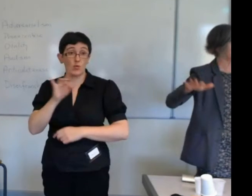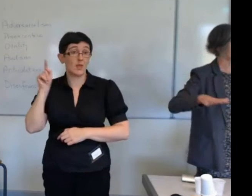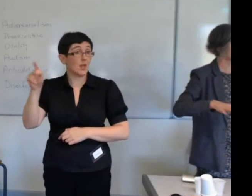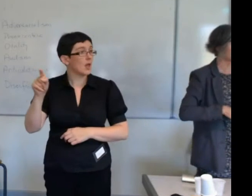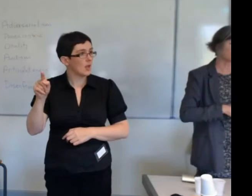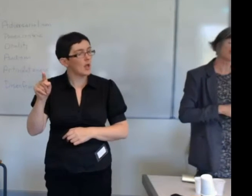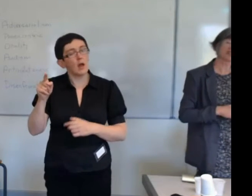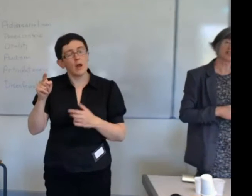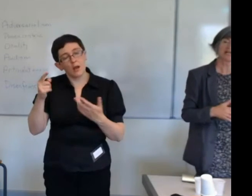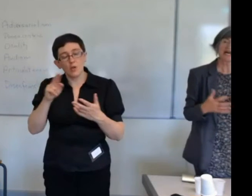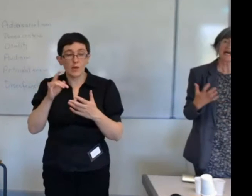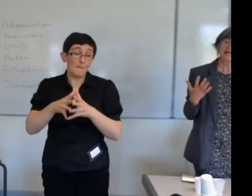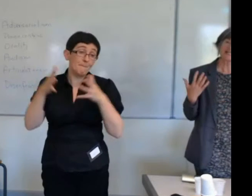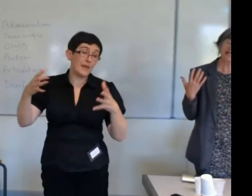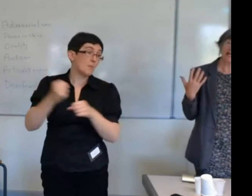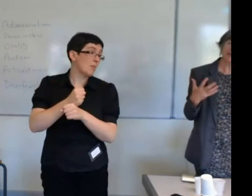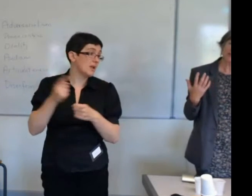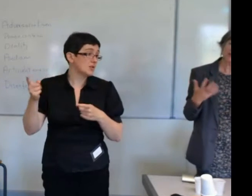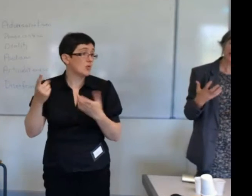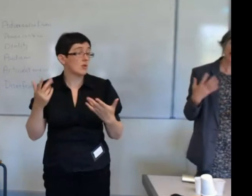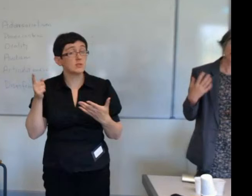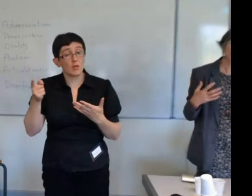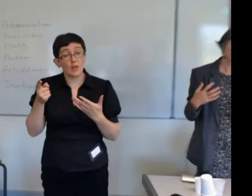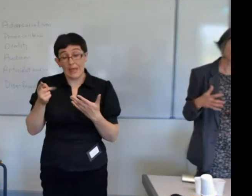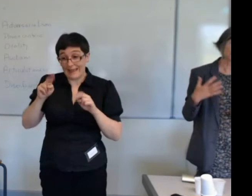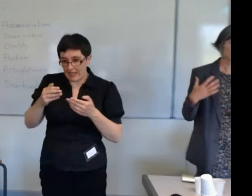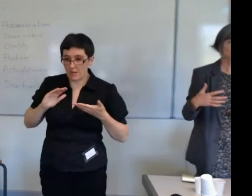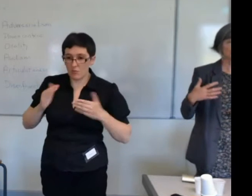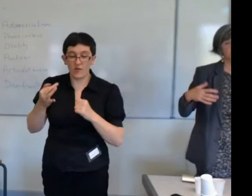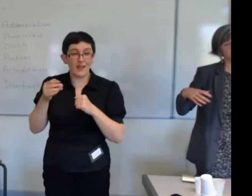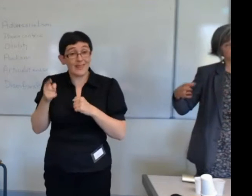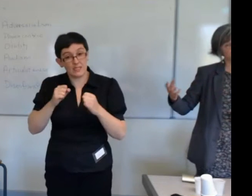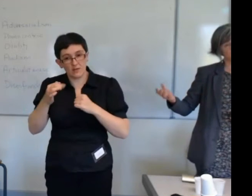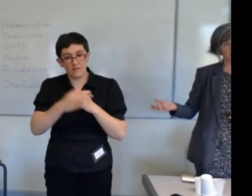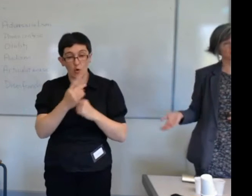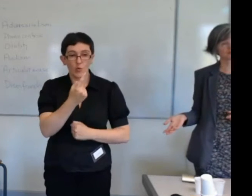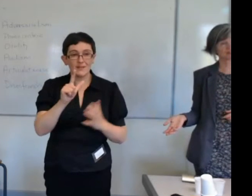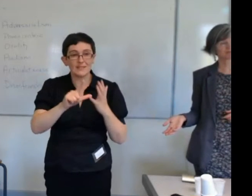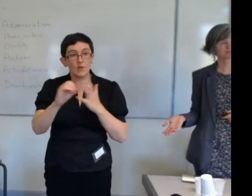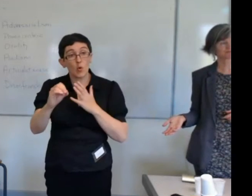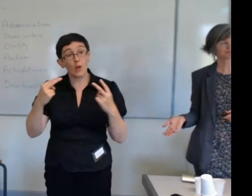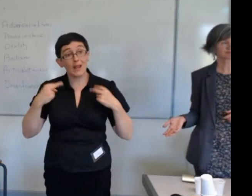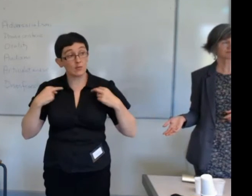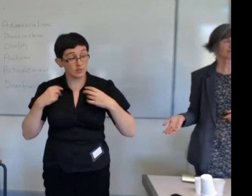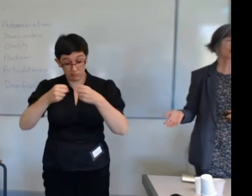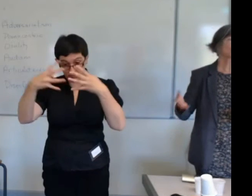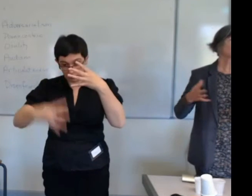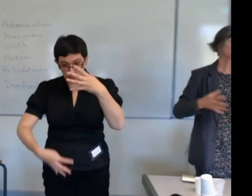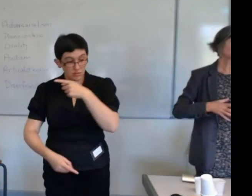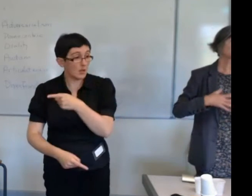bigger population, is able to provide that service for 170 different languages, which is